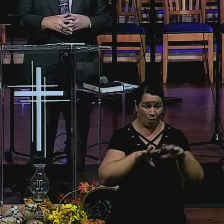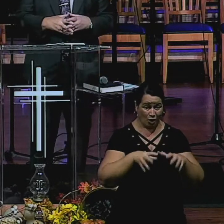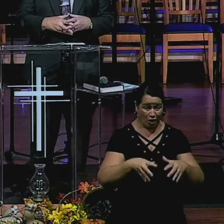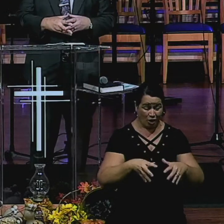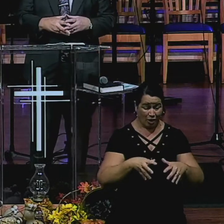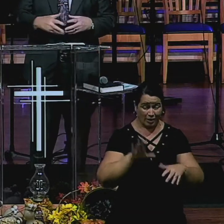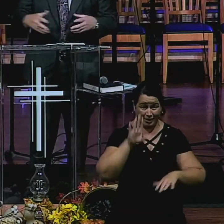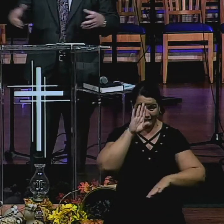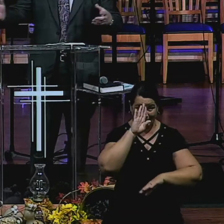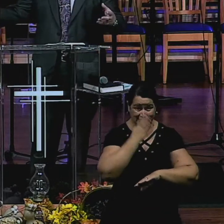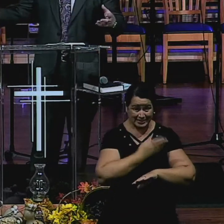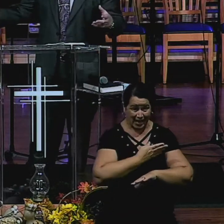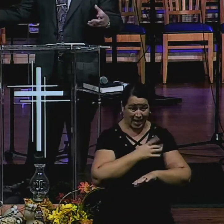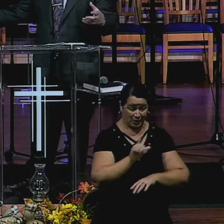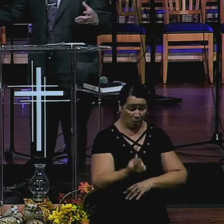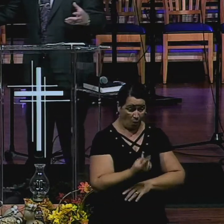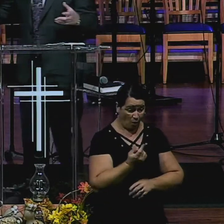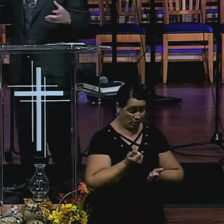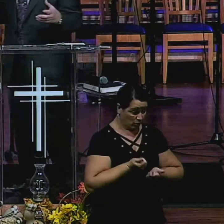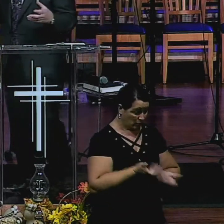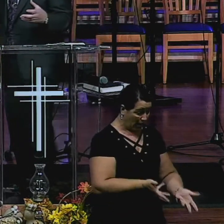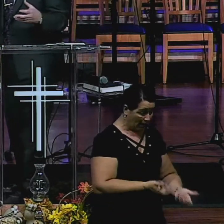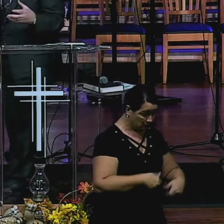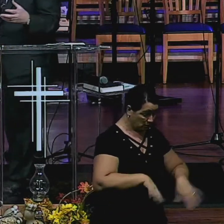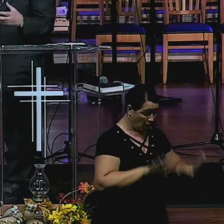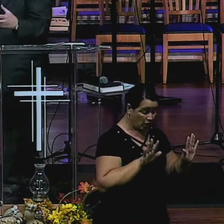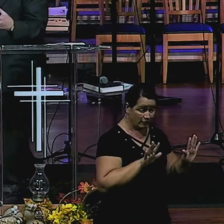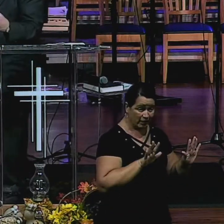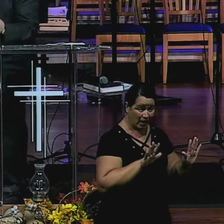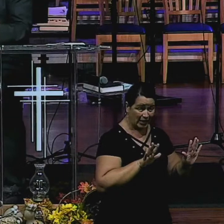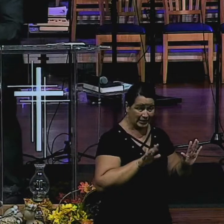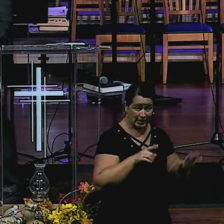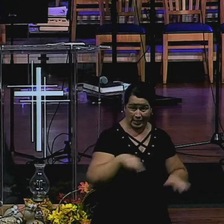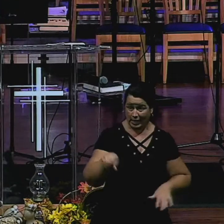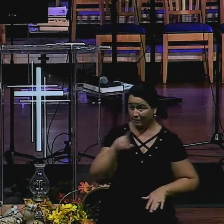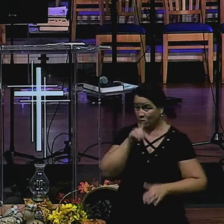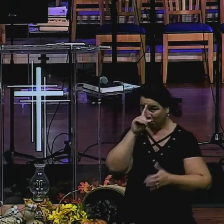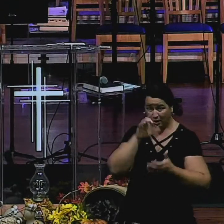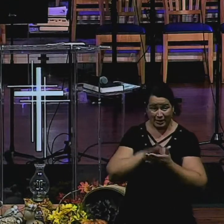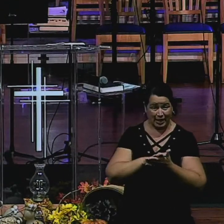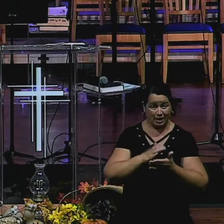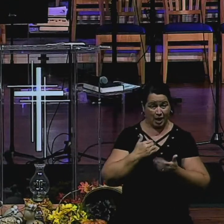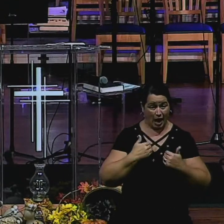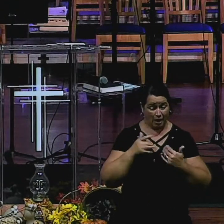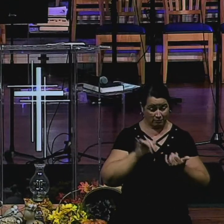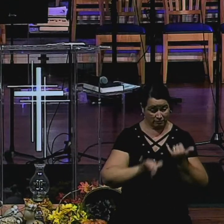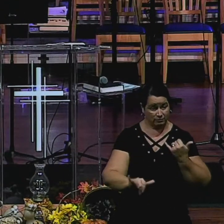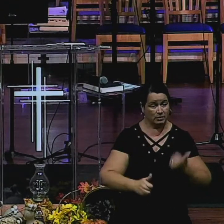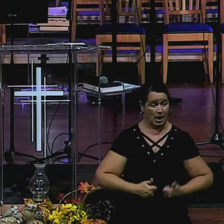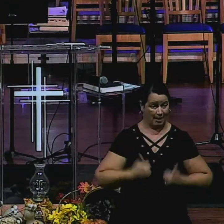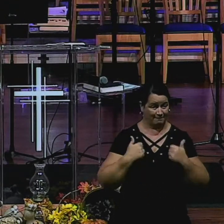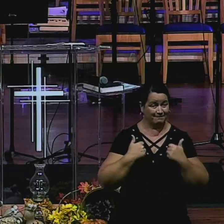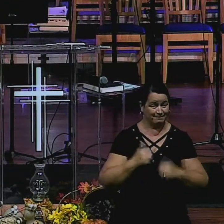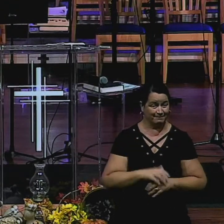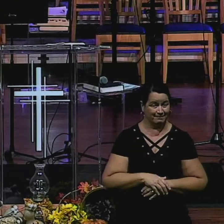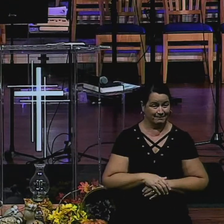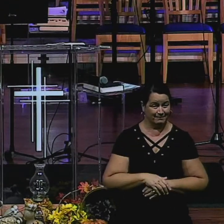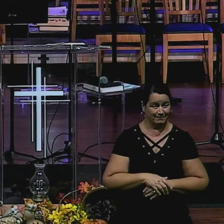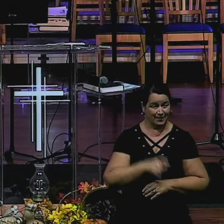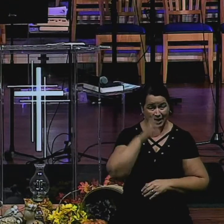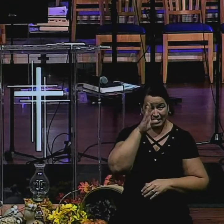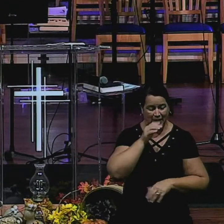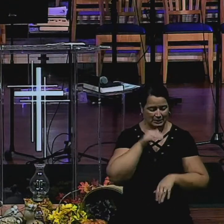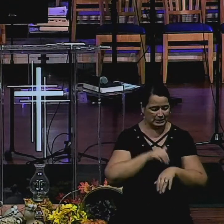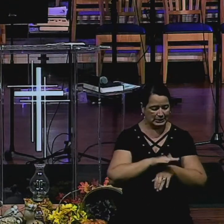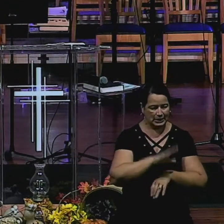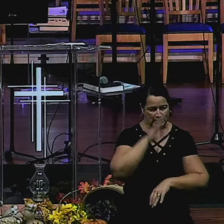that whosoever believeth in him should not perish, but have everlasting life. Learn John 3:17. God did not send